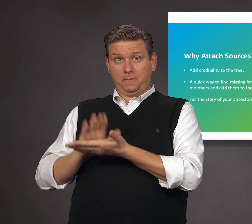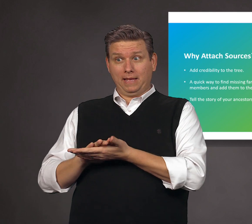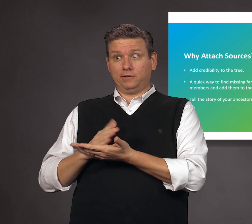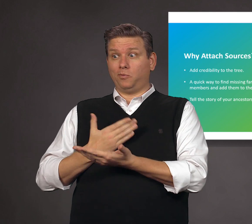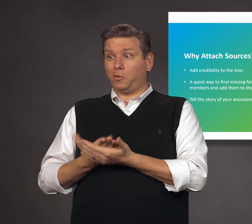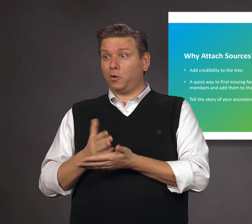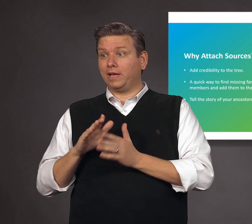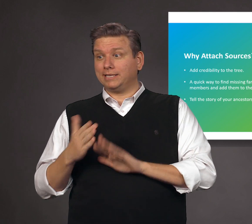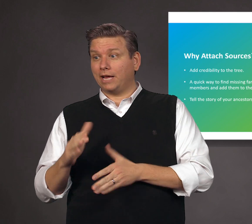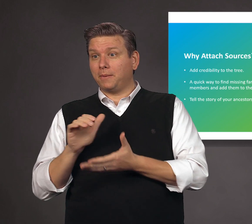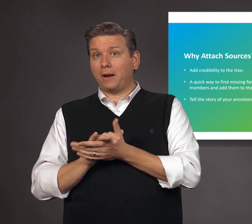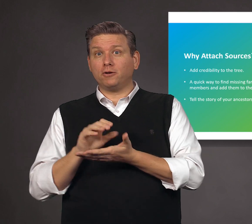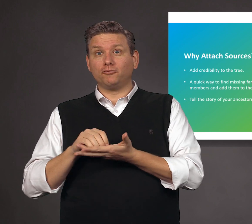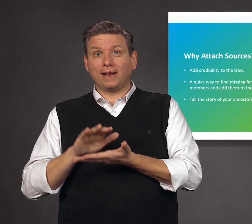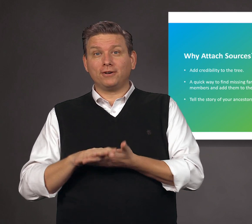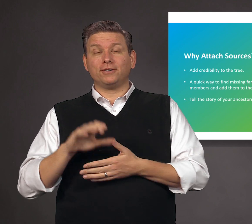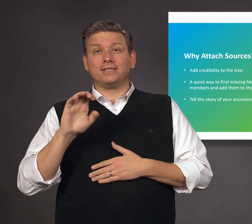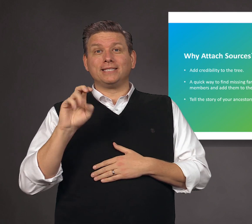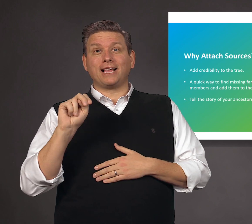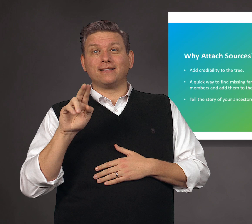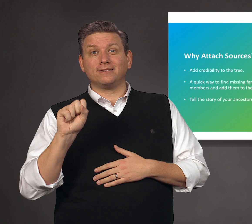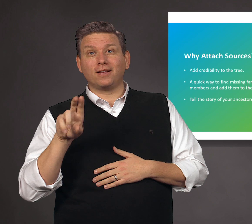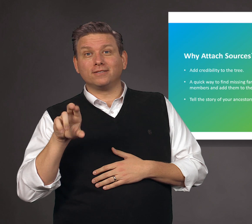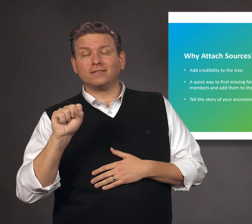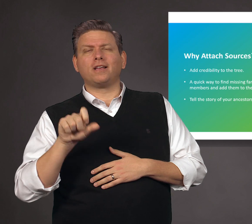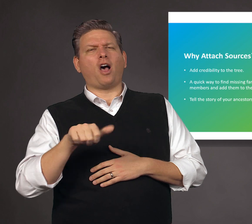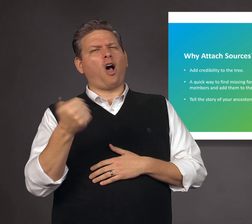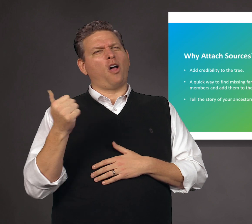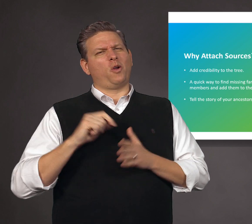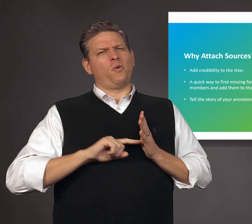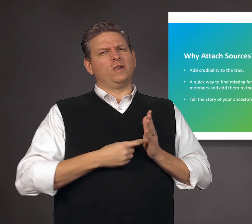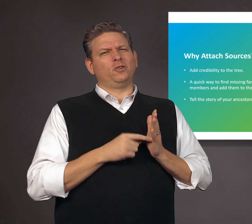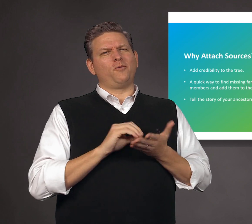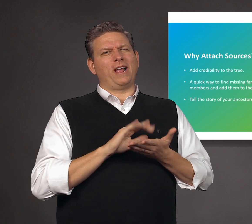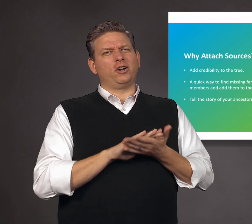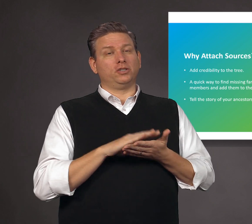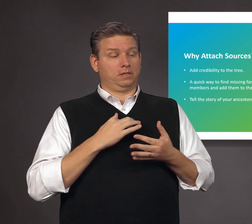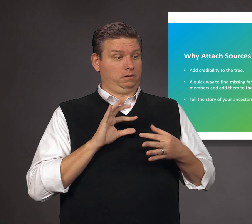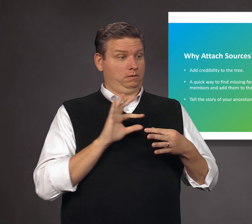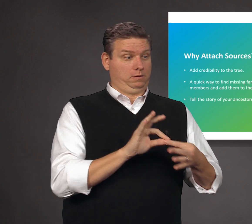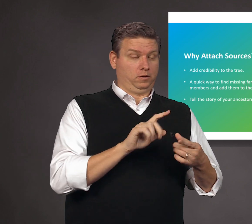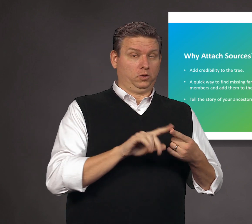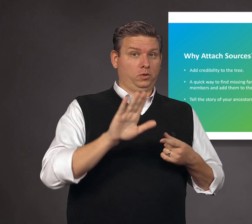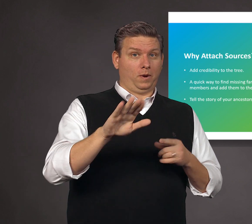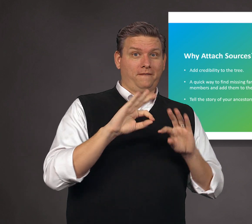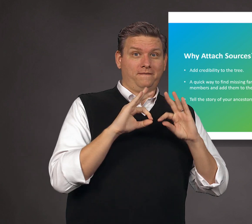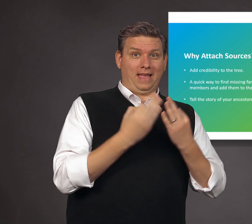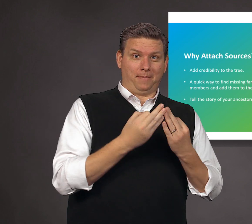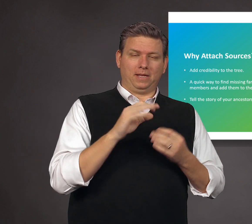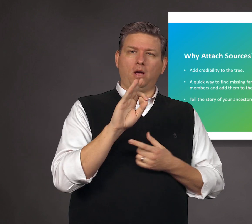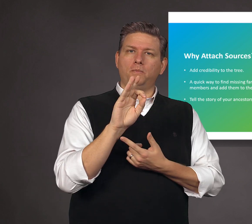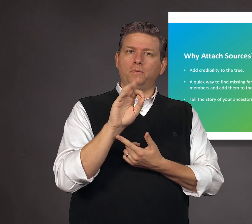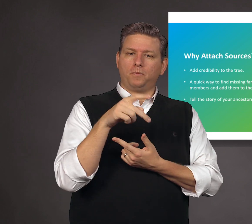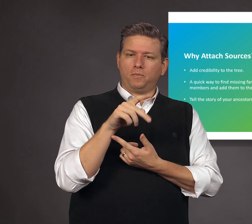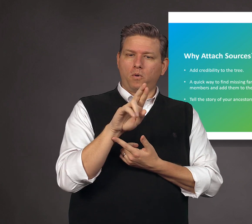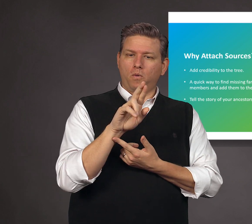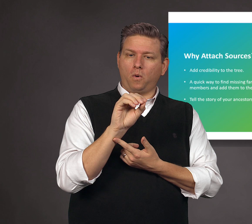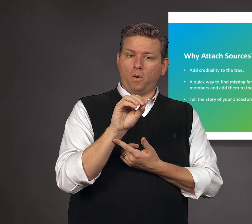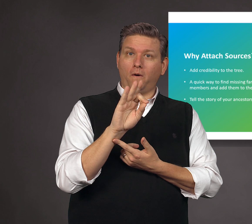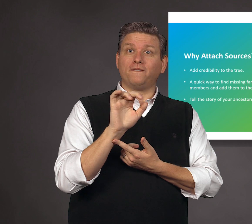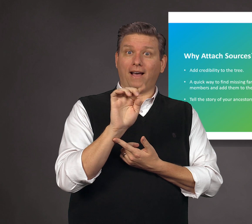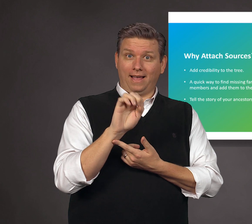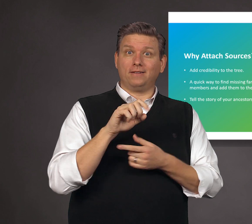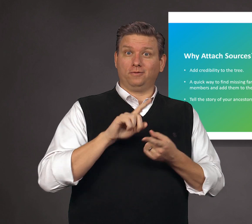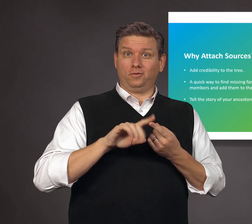death, and marriage records, censuses, and other original records to your ancestor's profile at FamilySearch. And why is